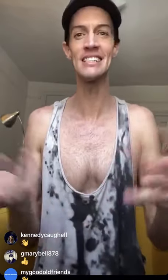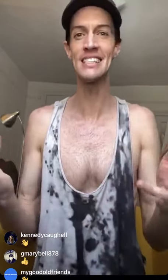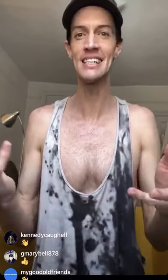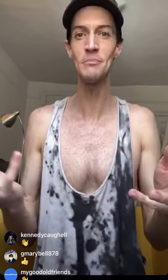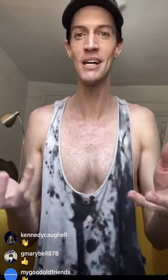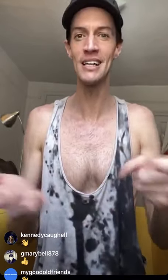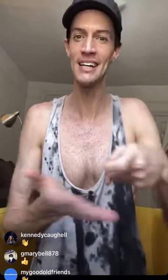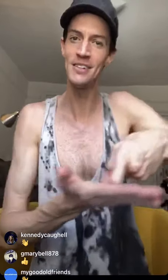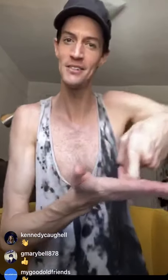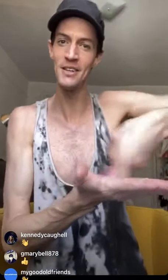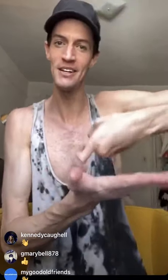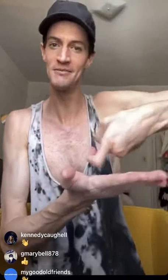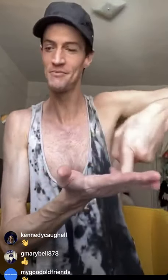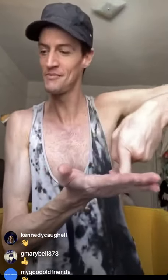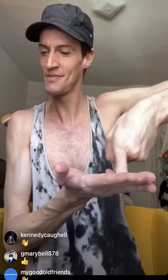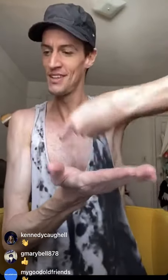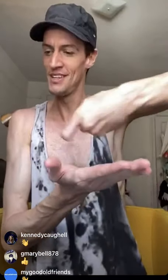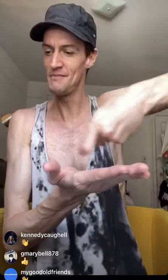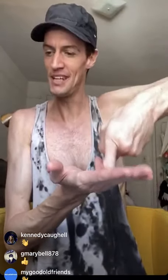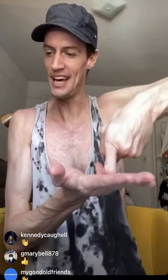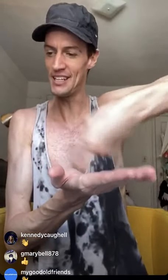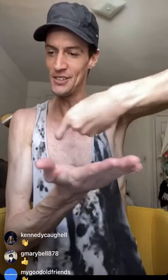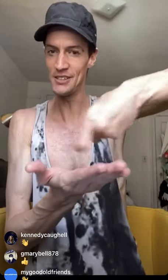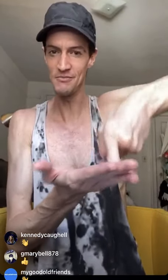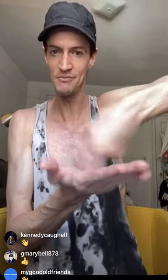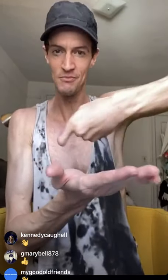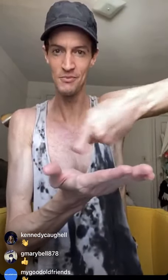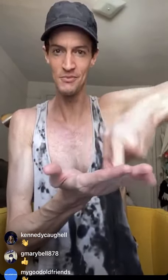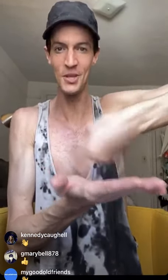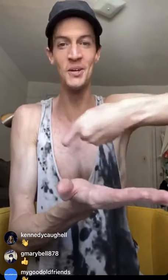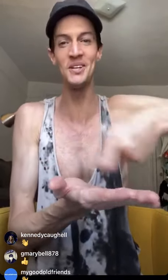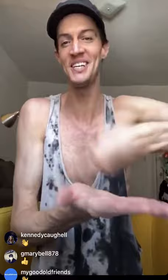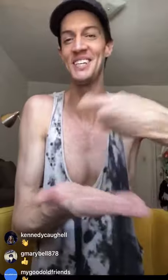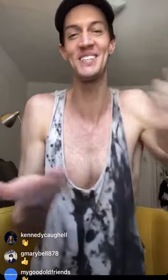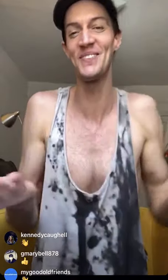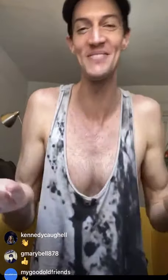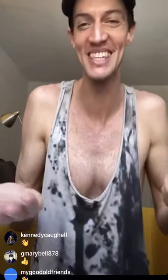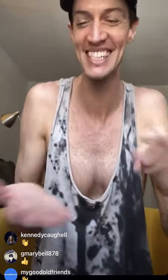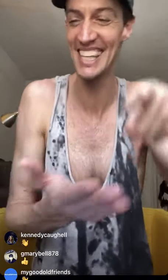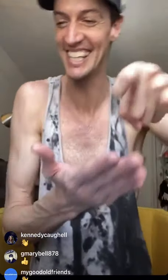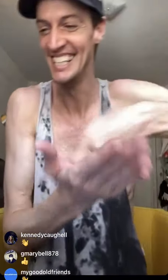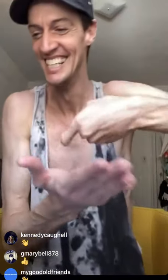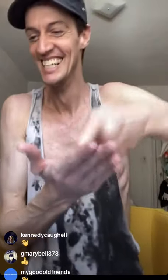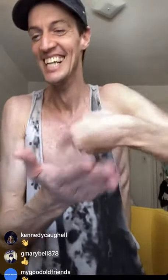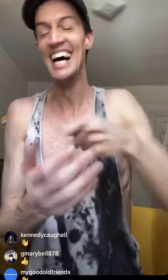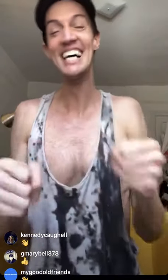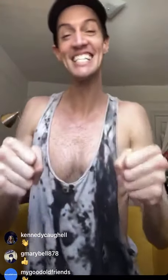and the puck? I don't know, but yeah, you're swiping this thick.